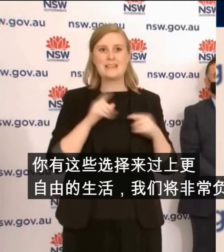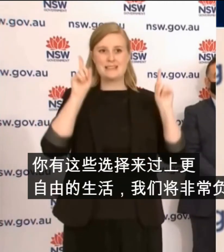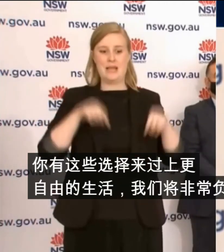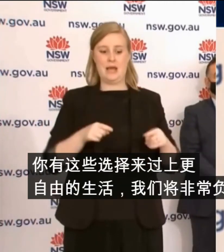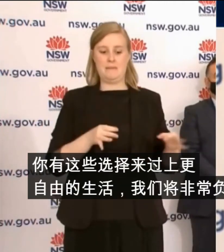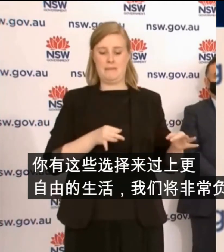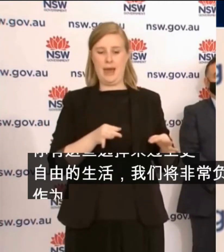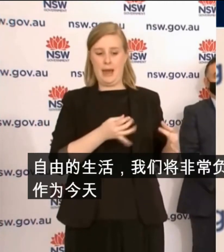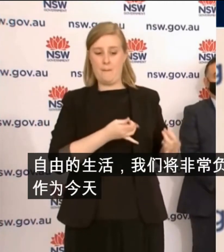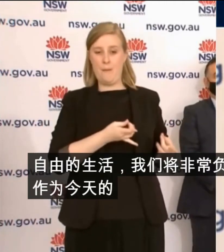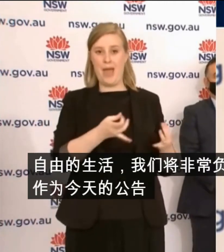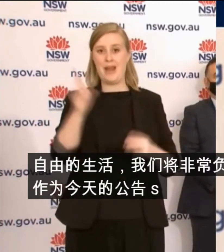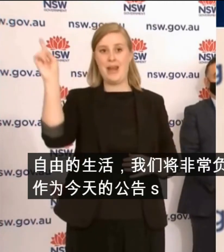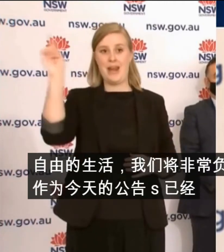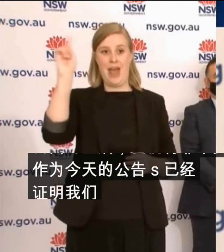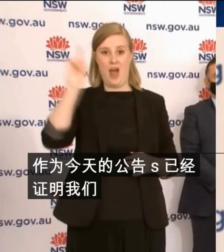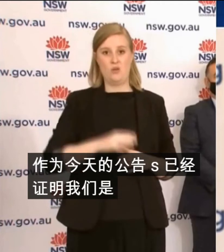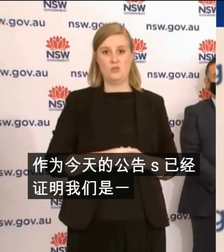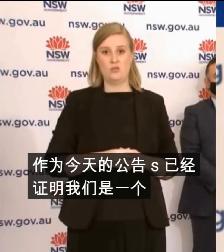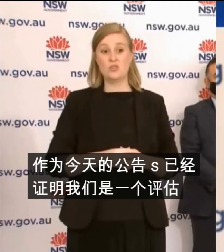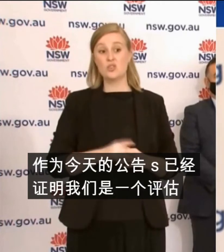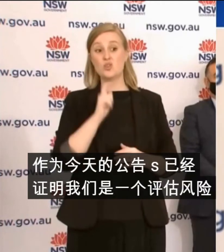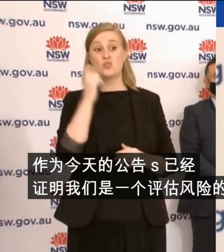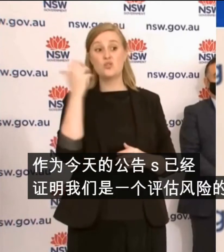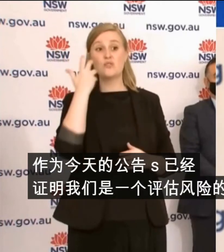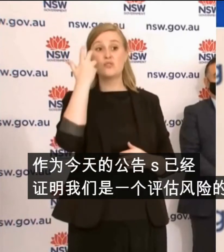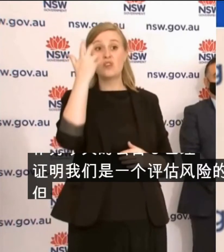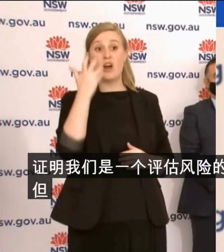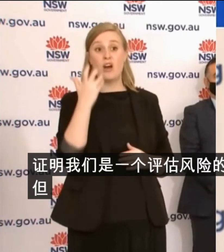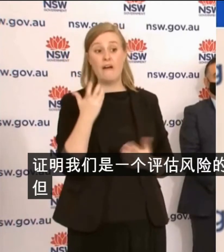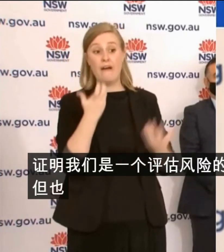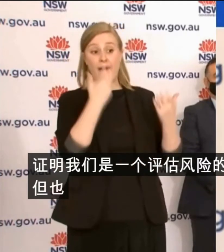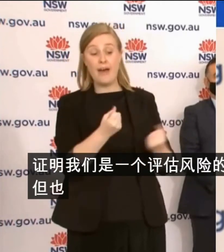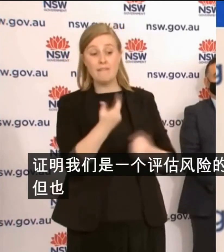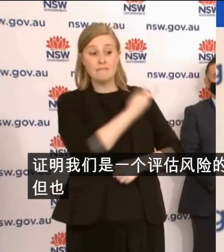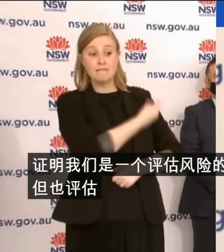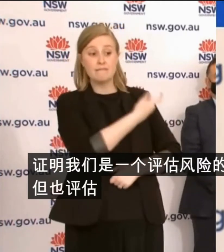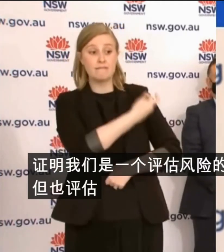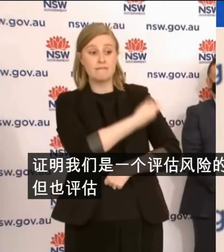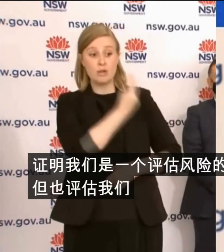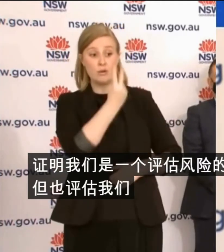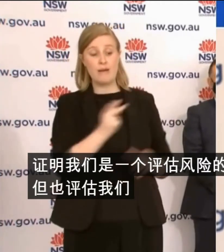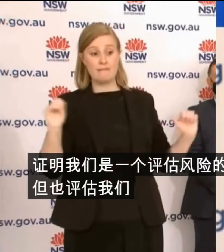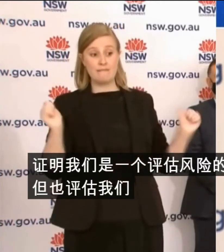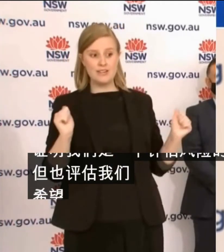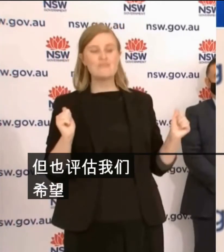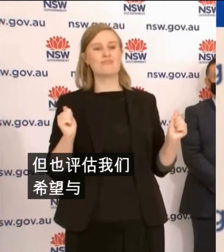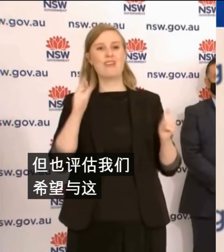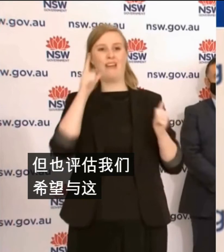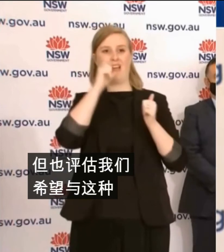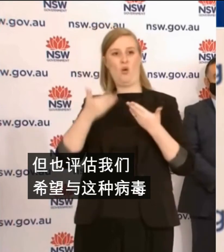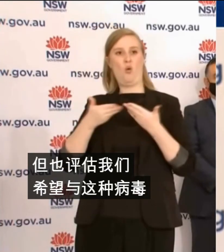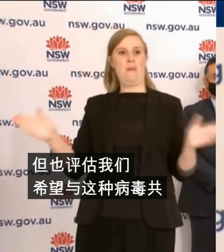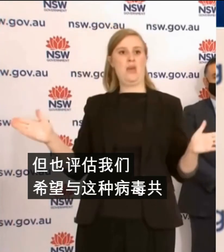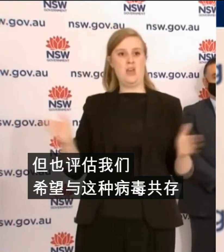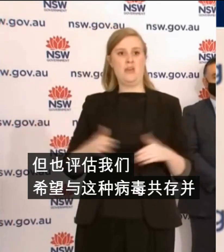we'll be very responsible, as today's announcements have demonstrated. We're a government that assesses the risk, but also assesses our wish to